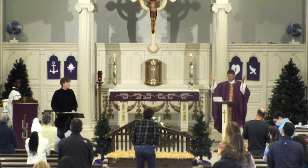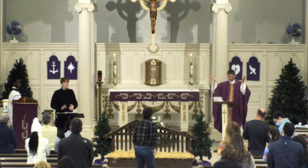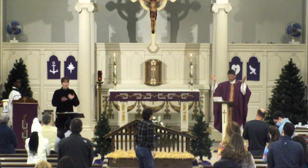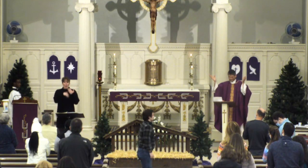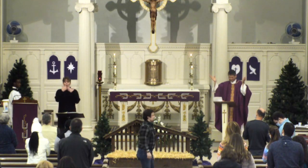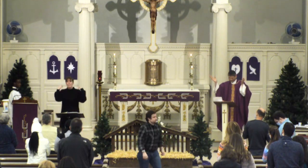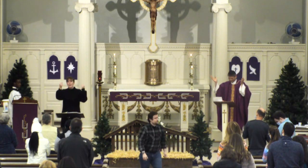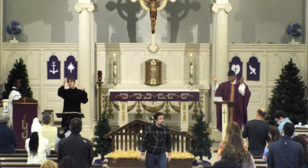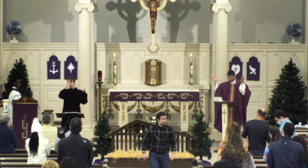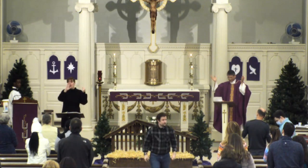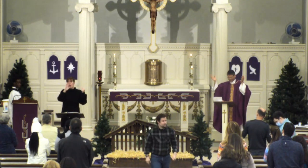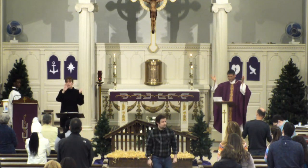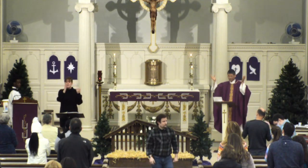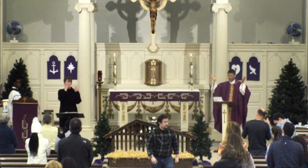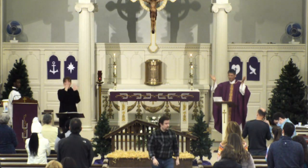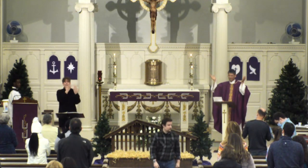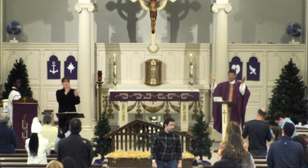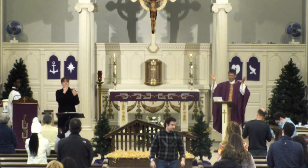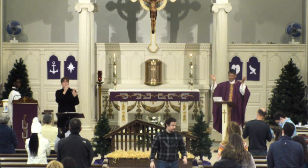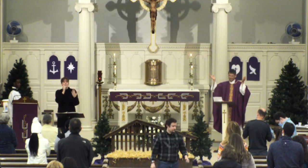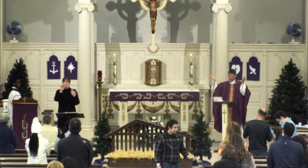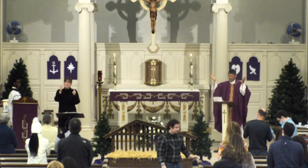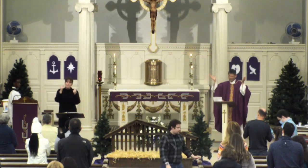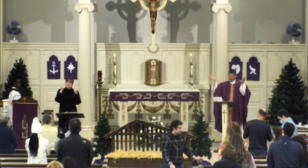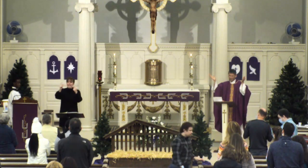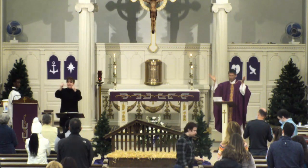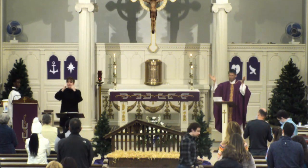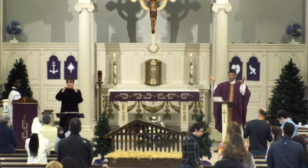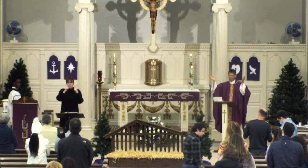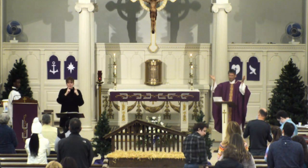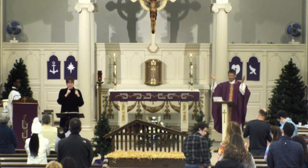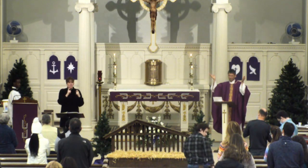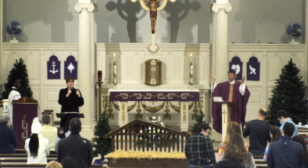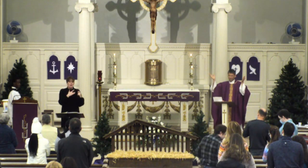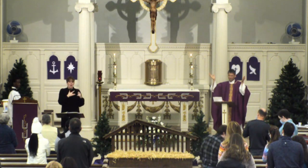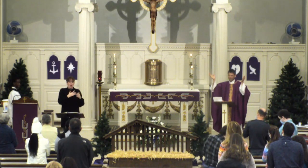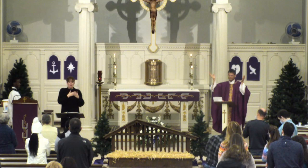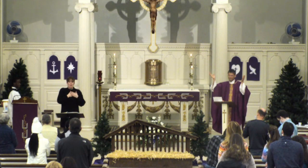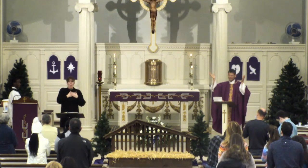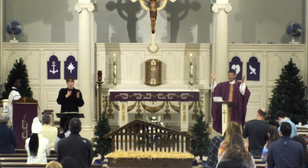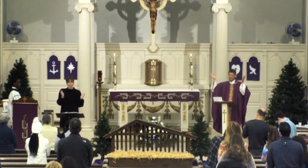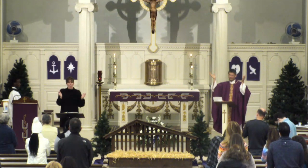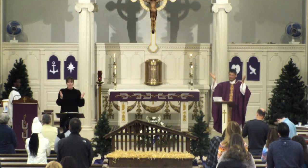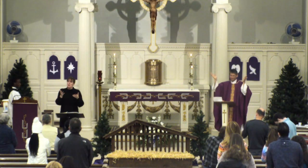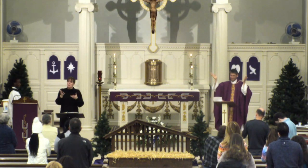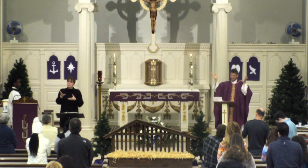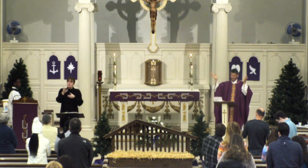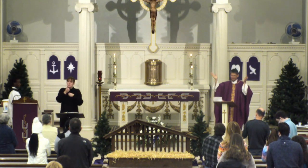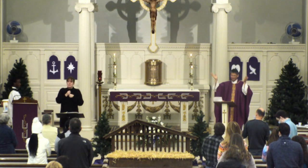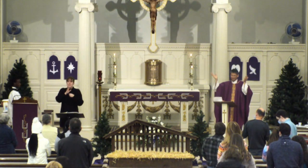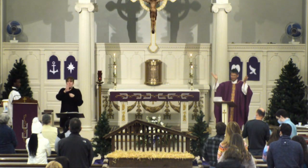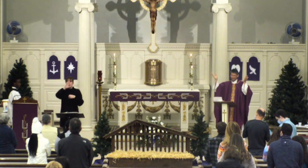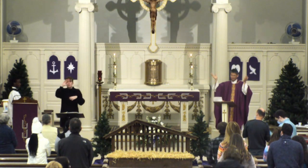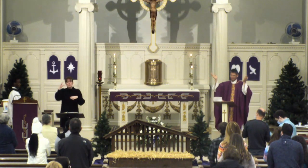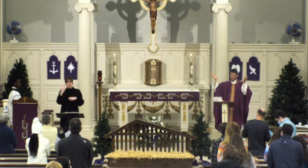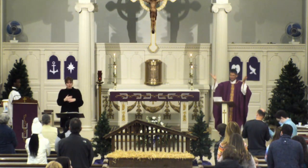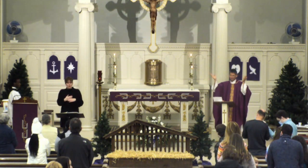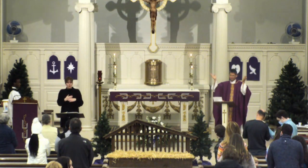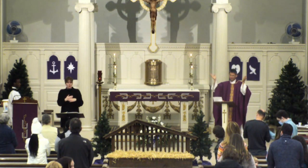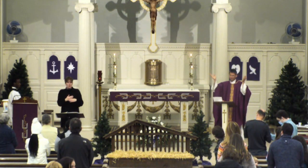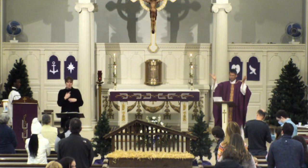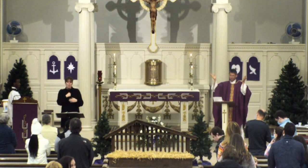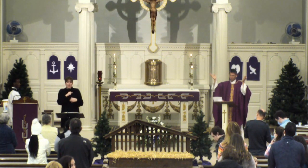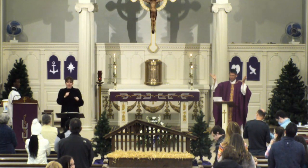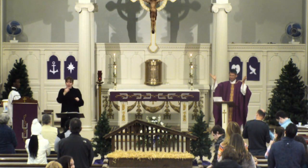Almighty God, we thank you for your many gifts. Open our hearts to receive your Son, so that we may